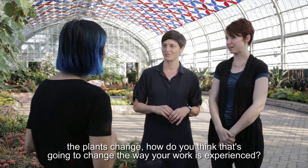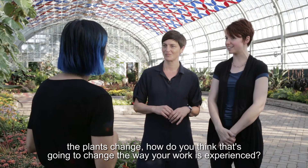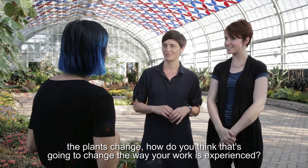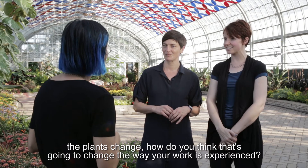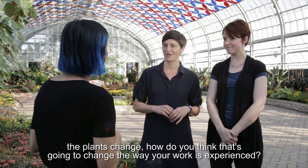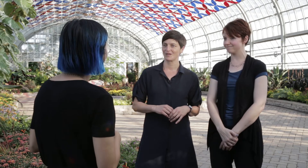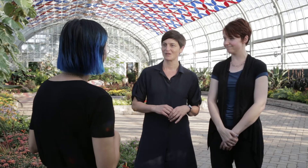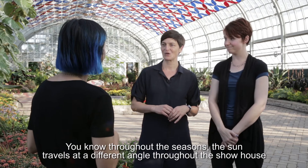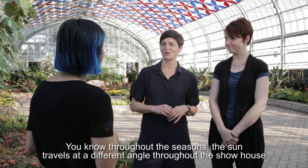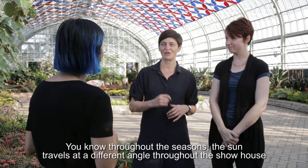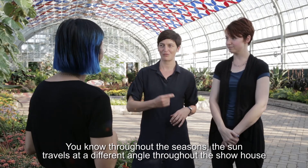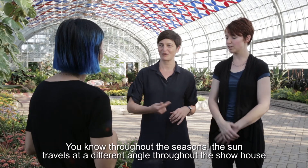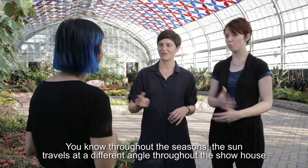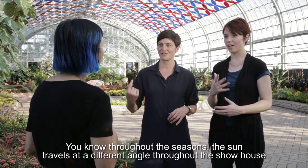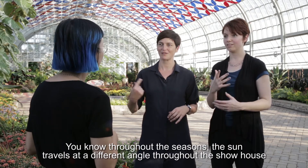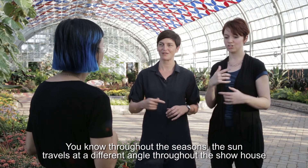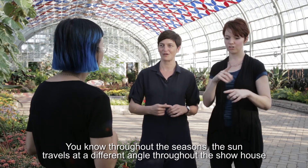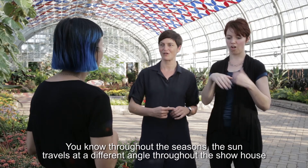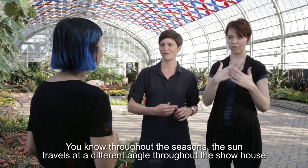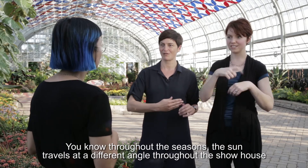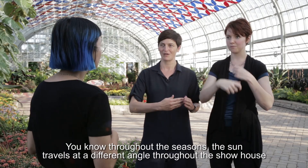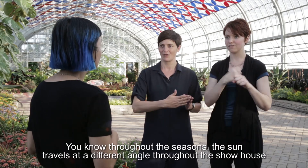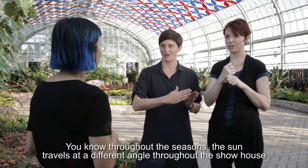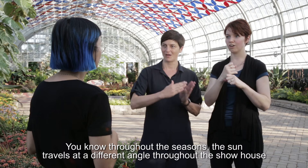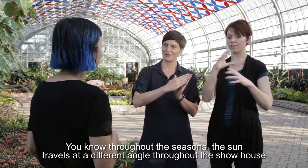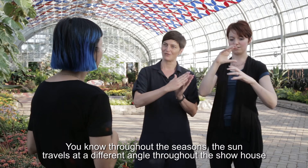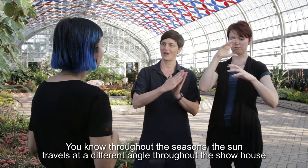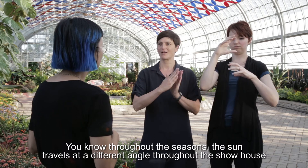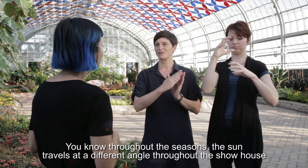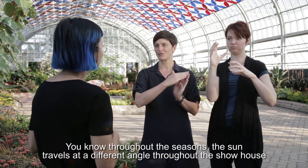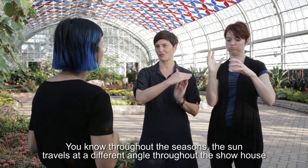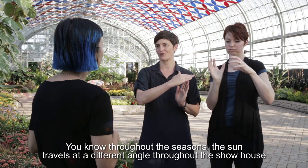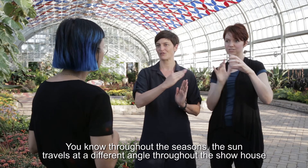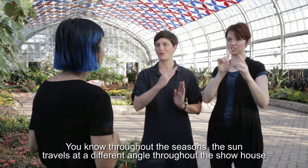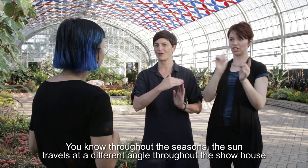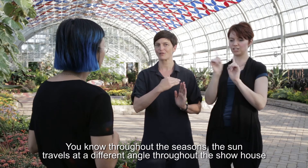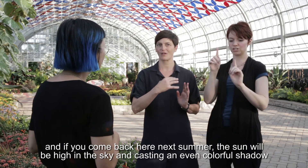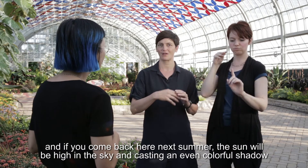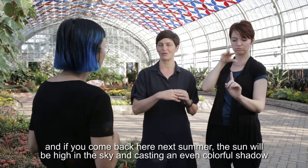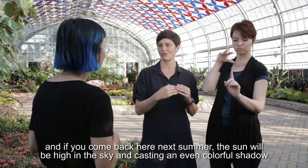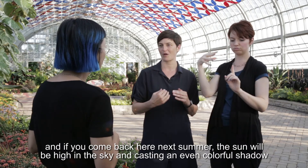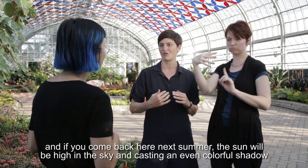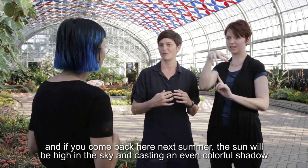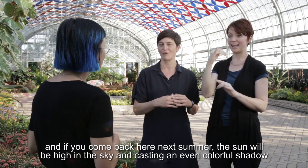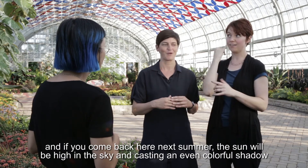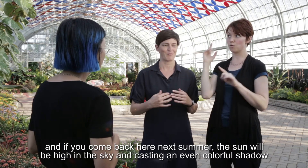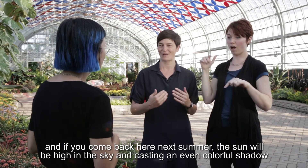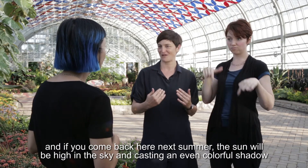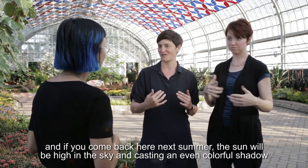work is experienced? You know, throughout the seasons, the sun travels at a different angle throughout the show house, and if you come